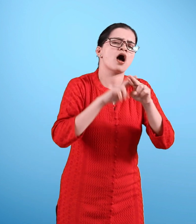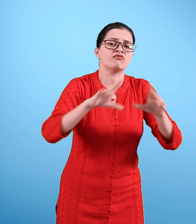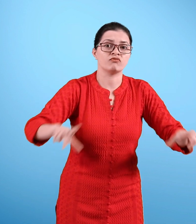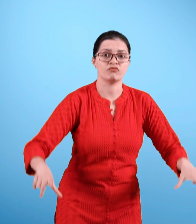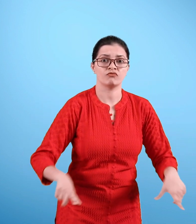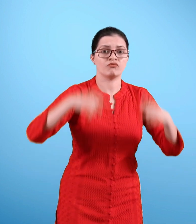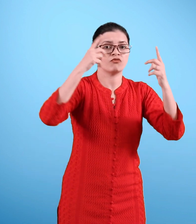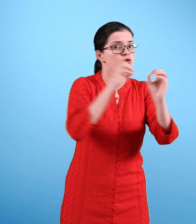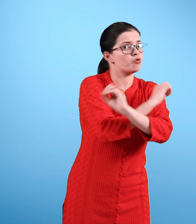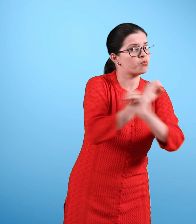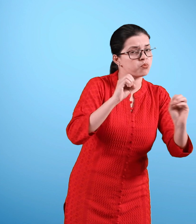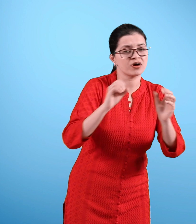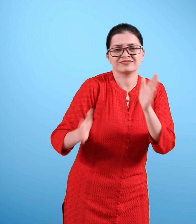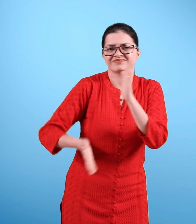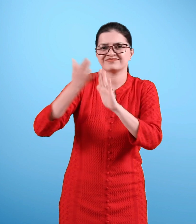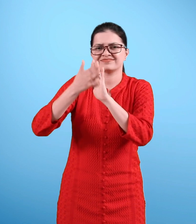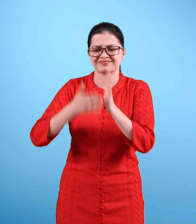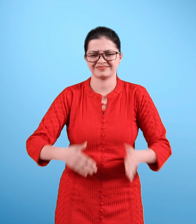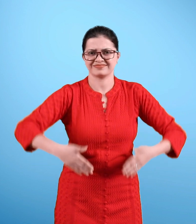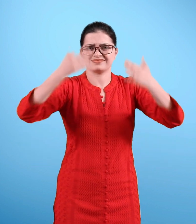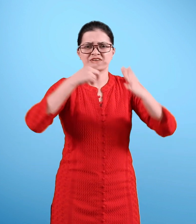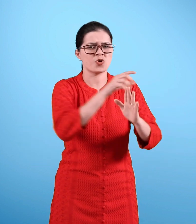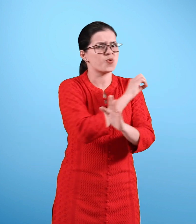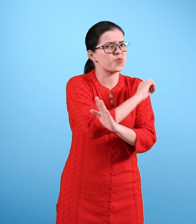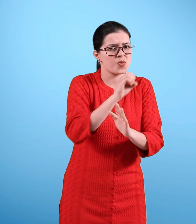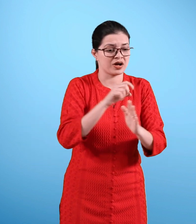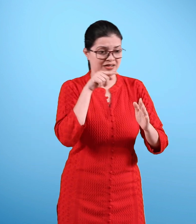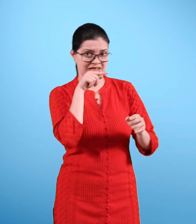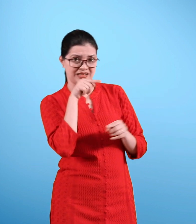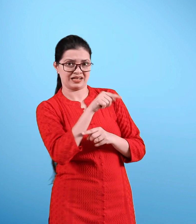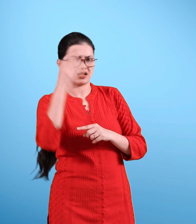object behind your friend, would you see the shadow of your friend's head?